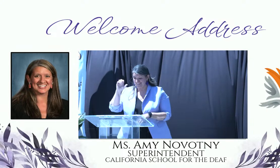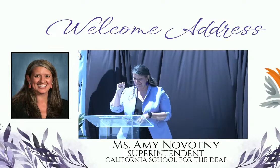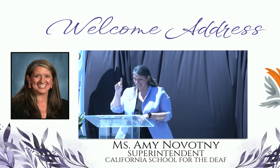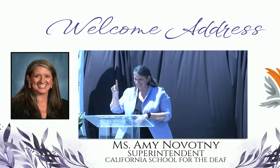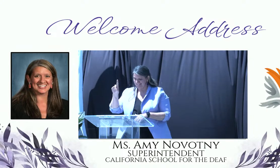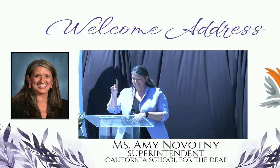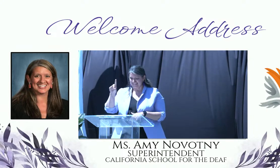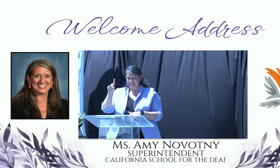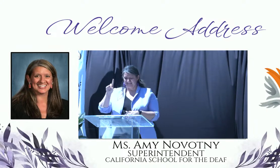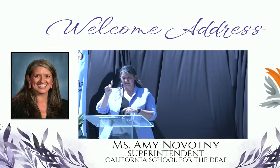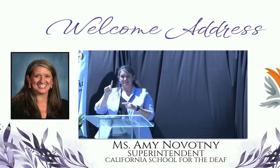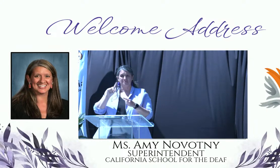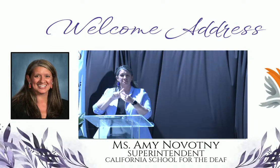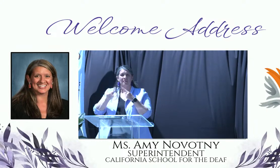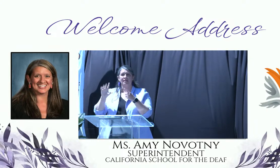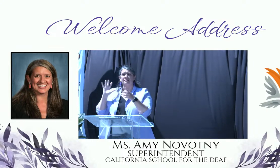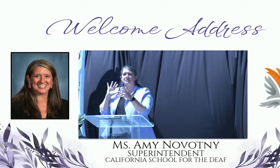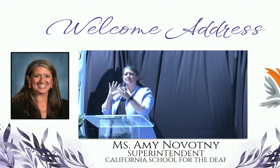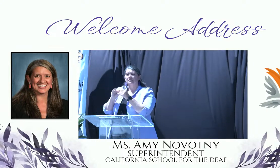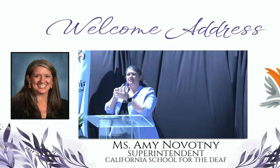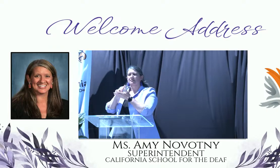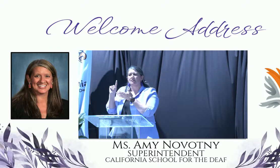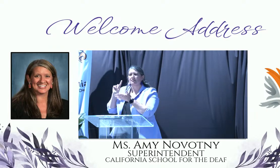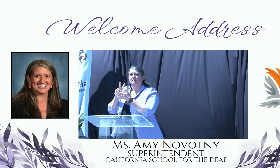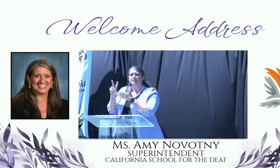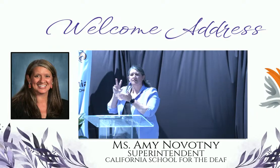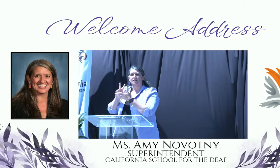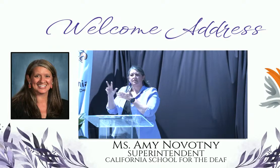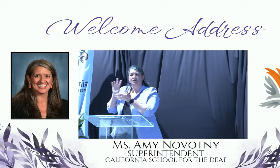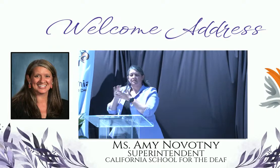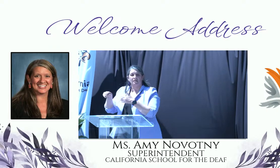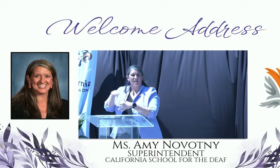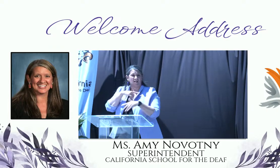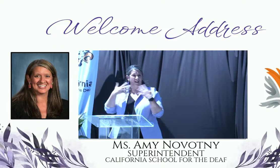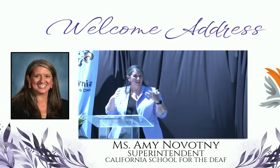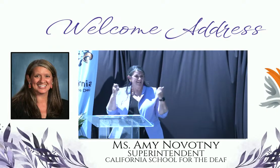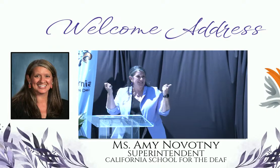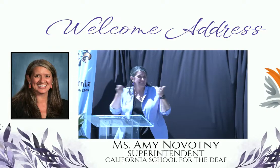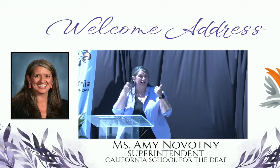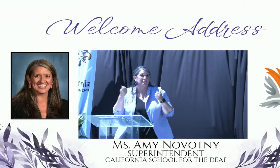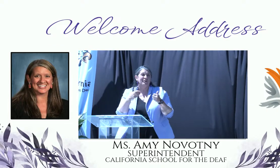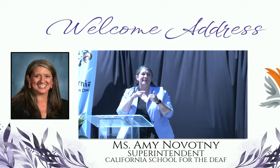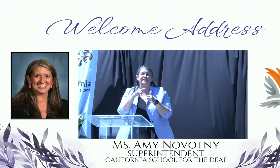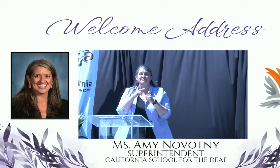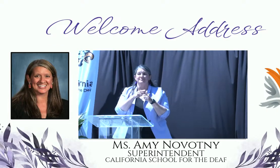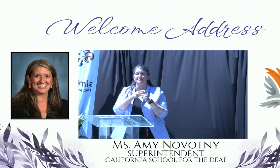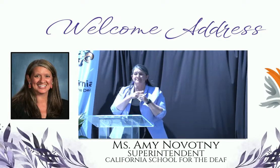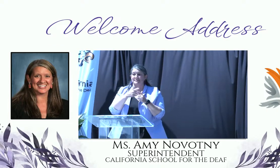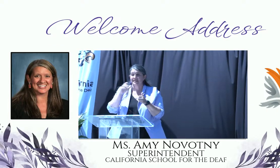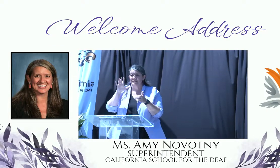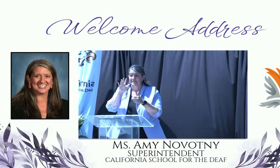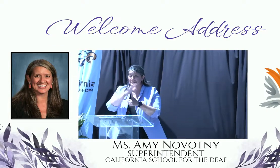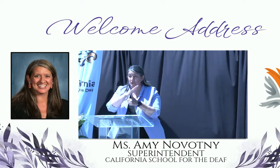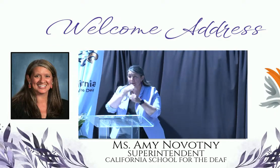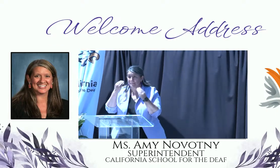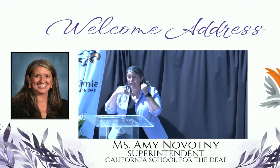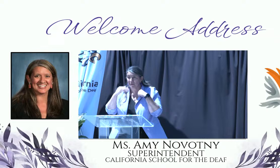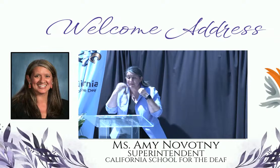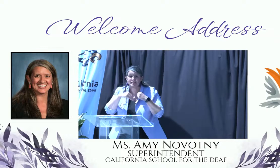you all. I'm here as a superintendent of CSD, and a couple of weeks ago, we were already celebrating. We